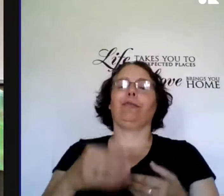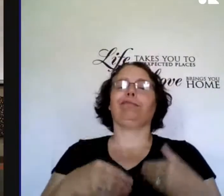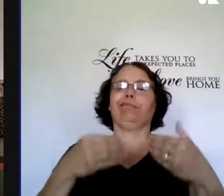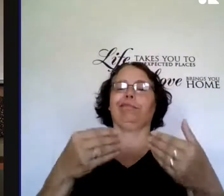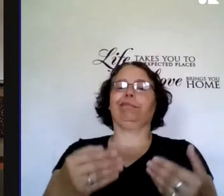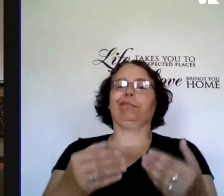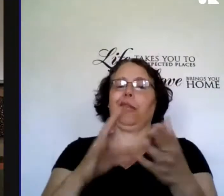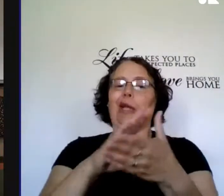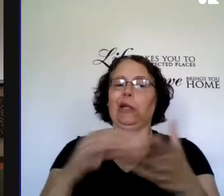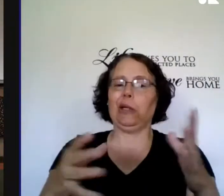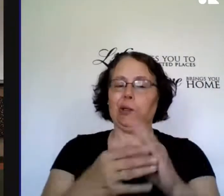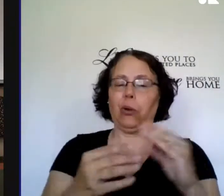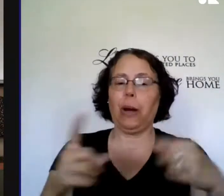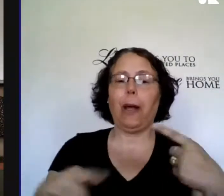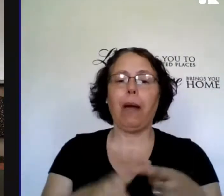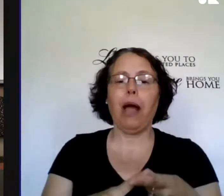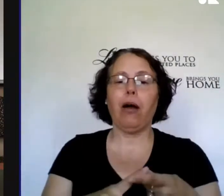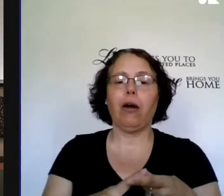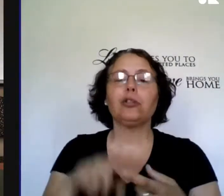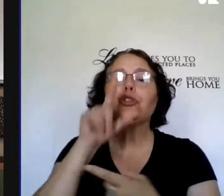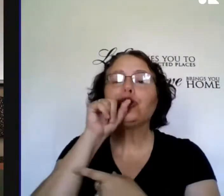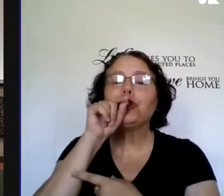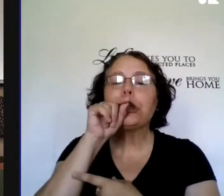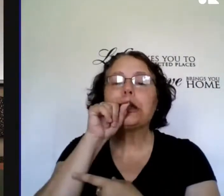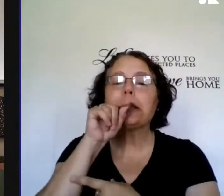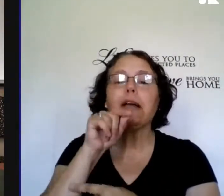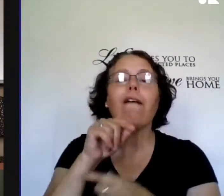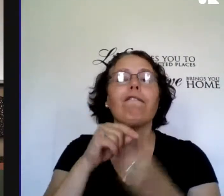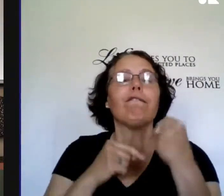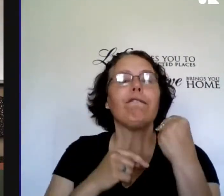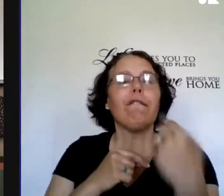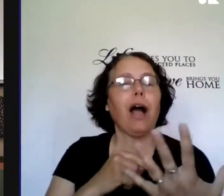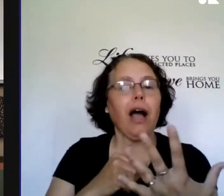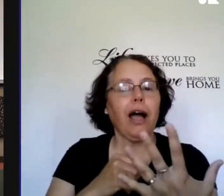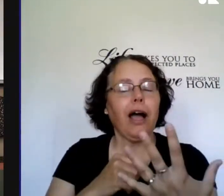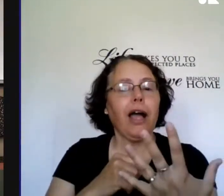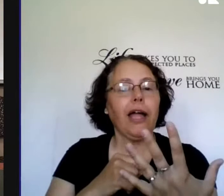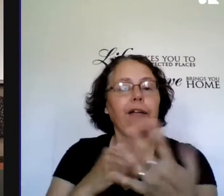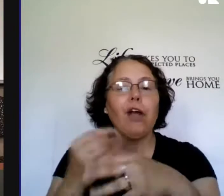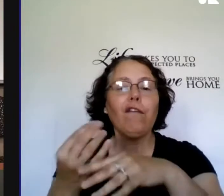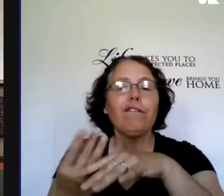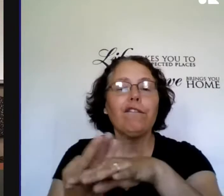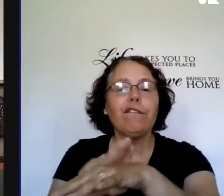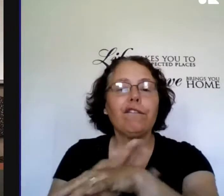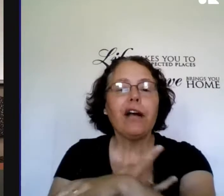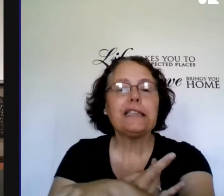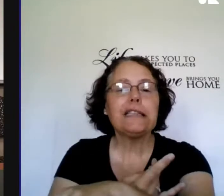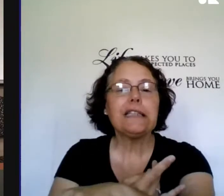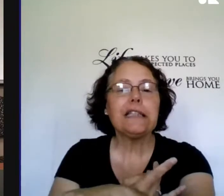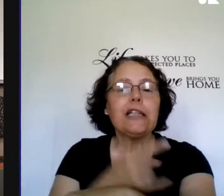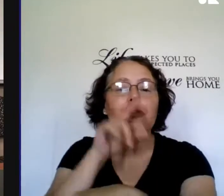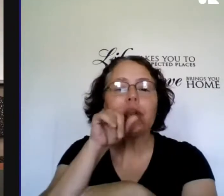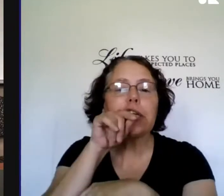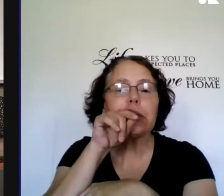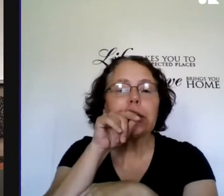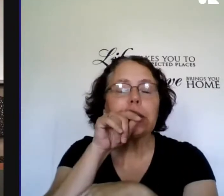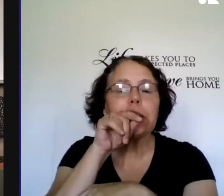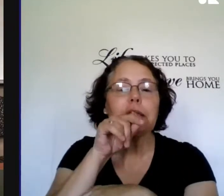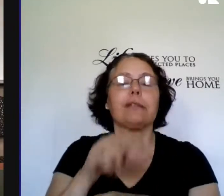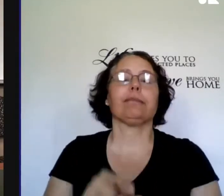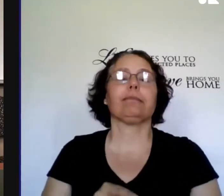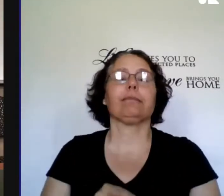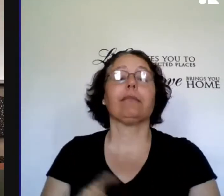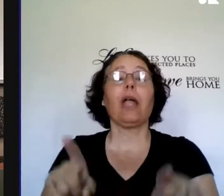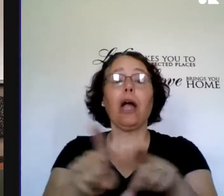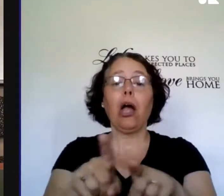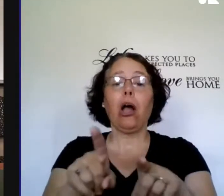about 5 fuzzy chicks. And in this story, there's some other animals.